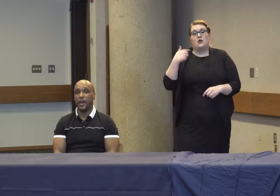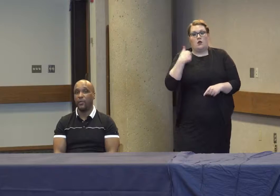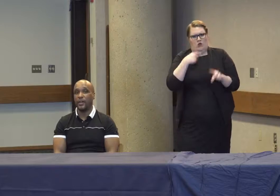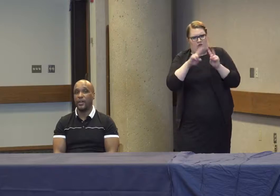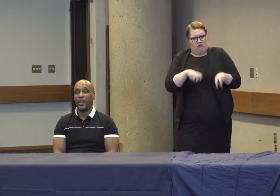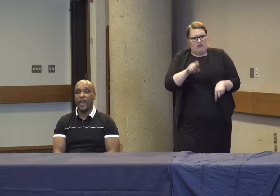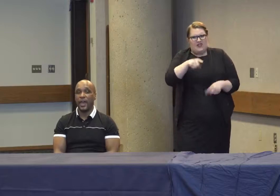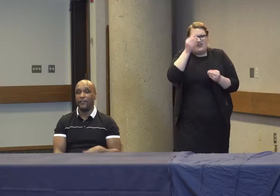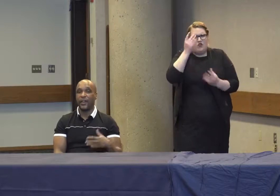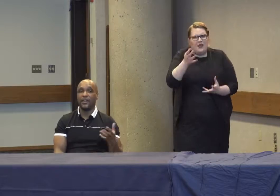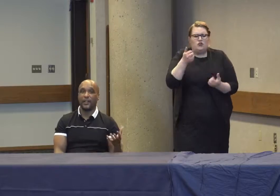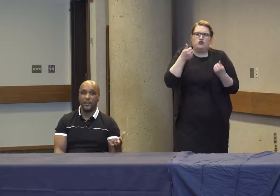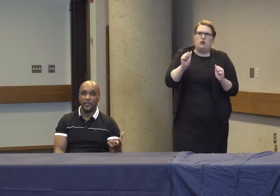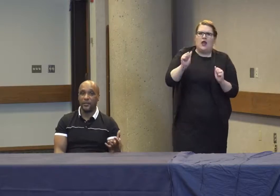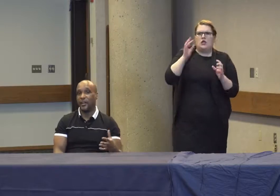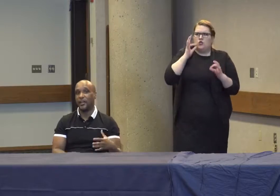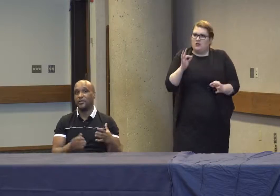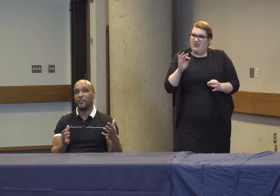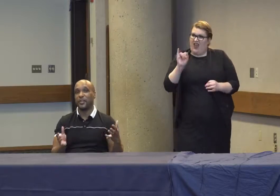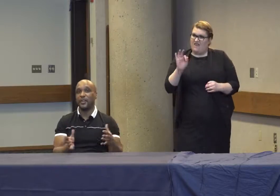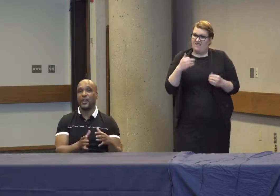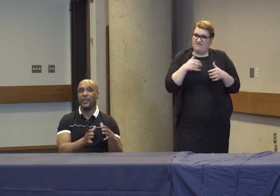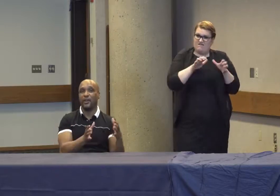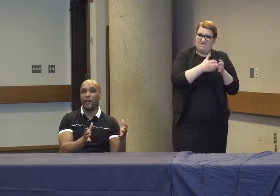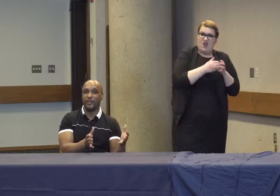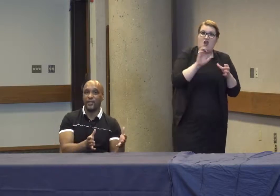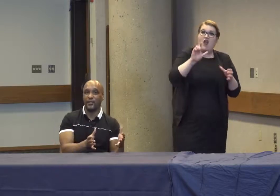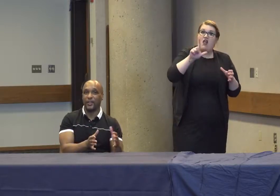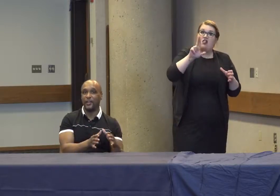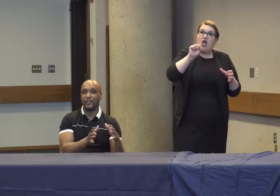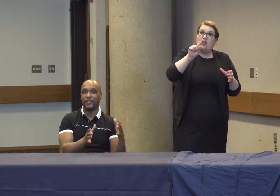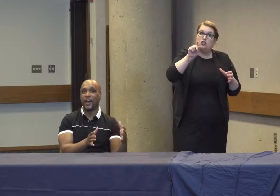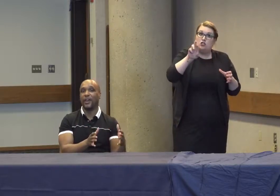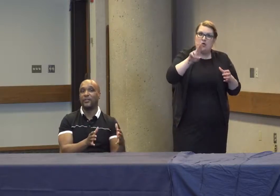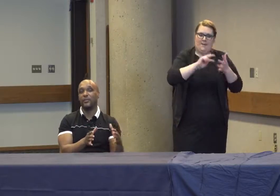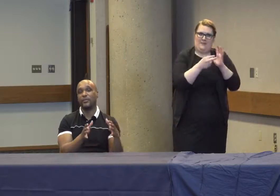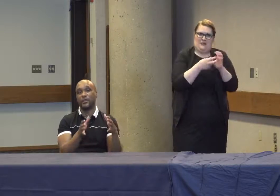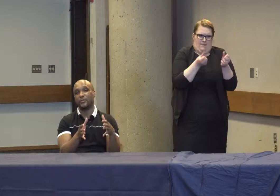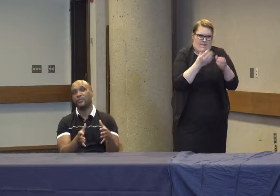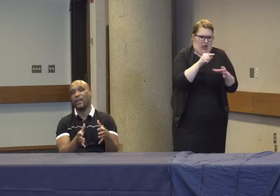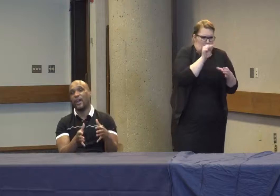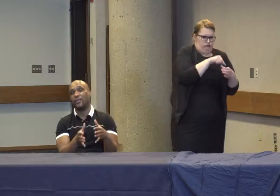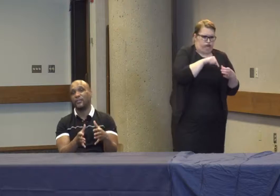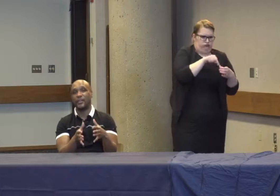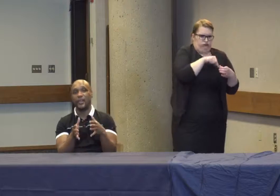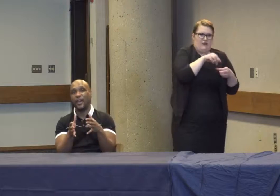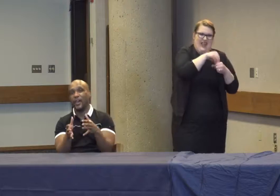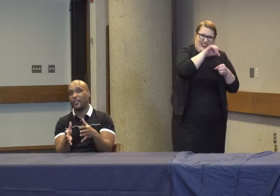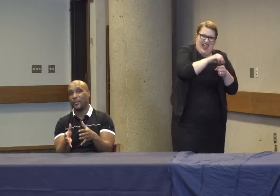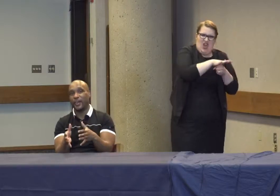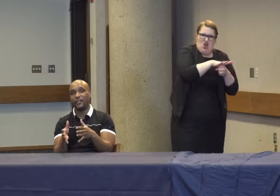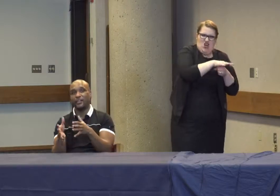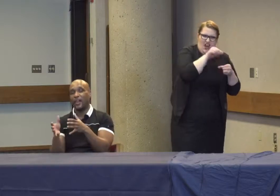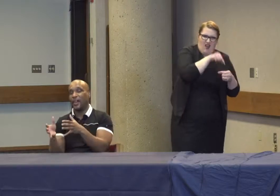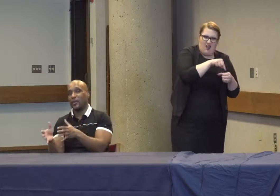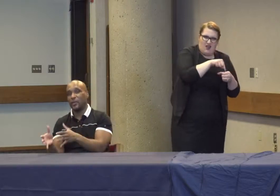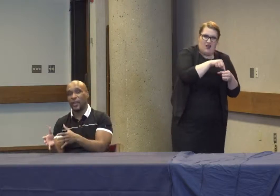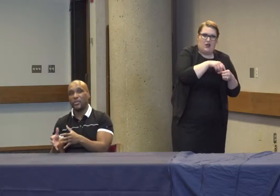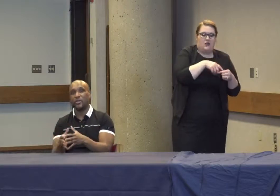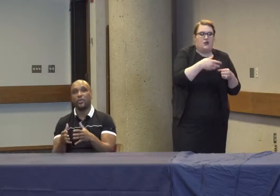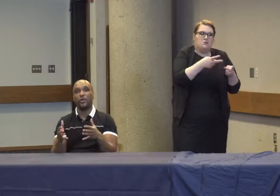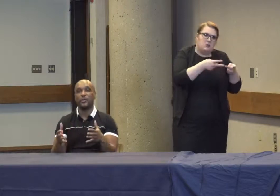whether or not we have a cluster meaning a large set of cases tied to a particular geography, a space,